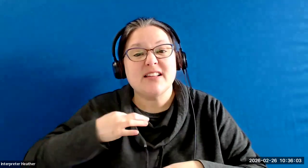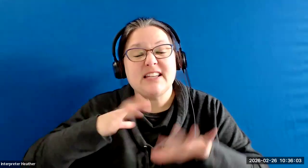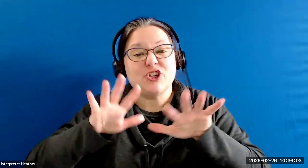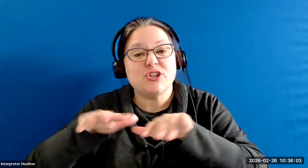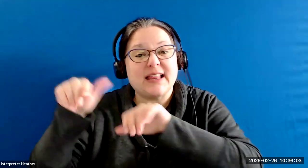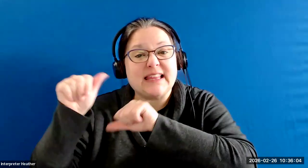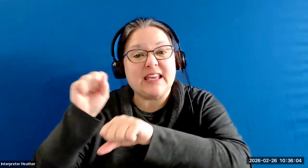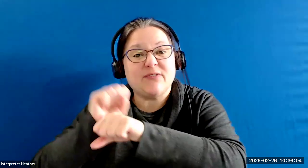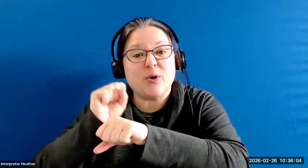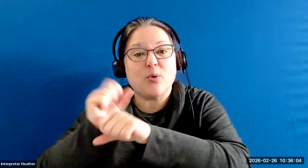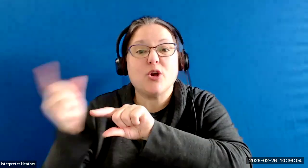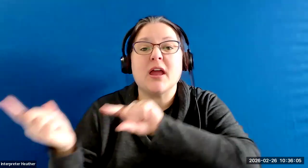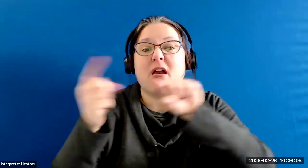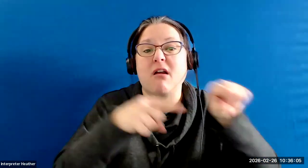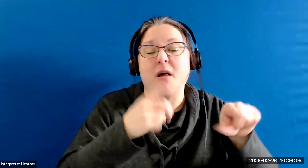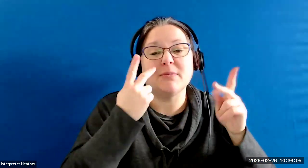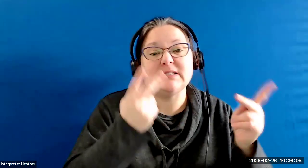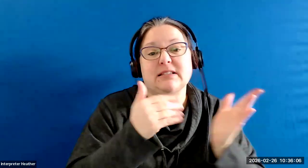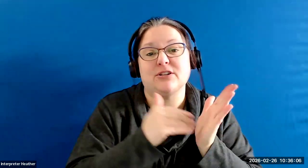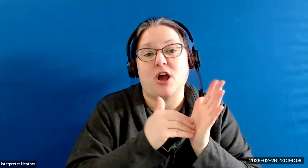situations and come with me to the doctor.